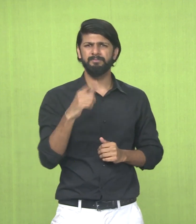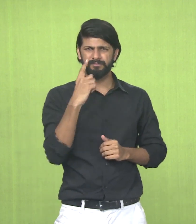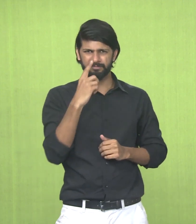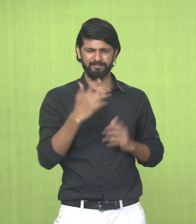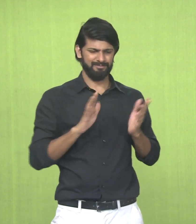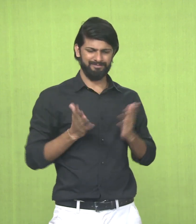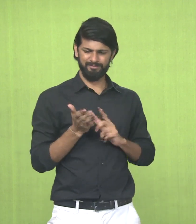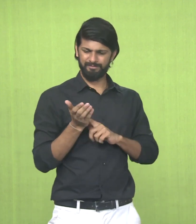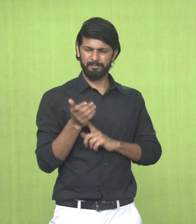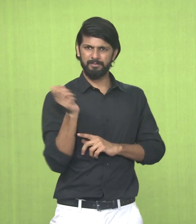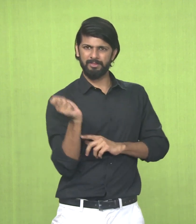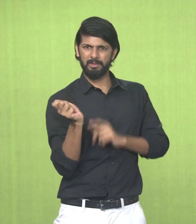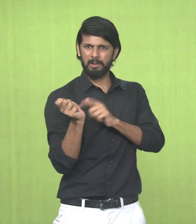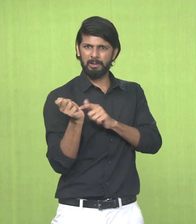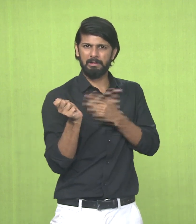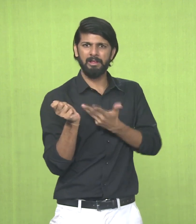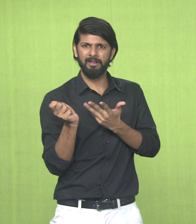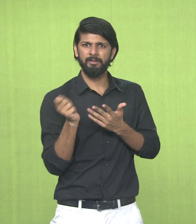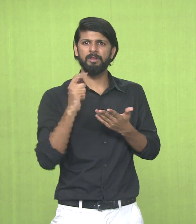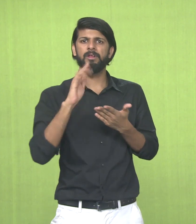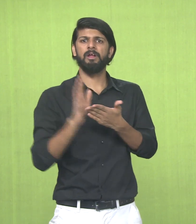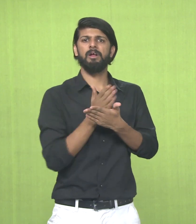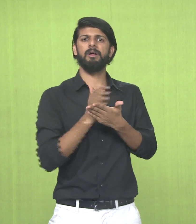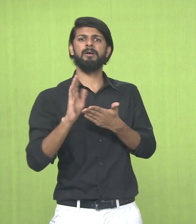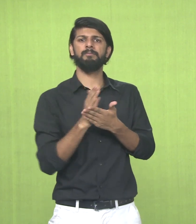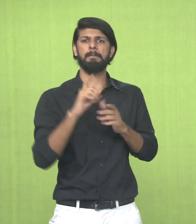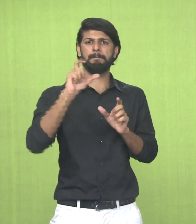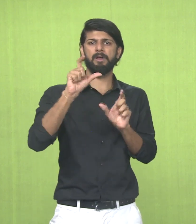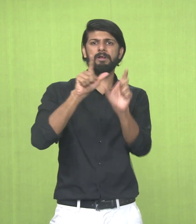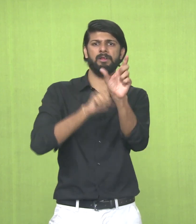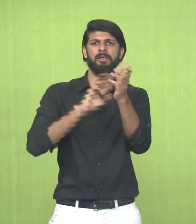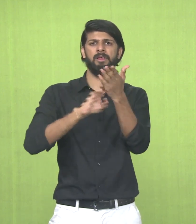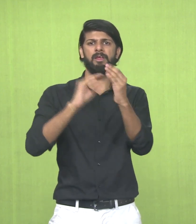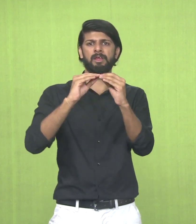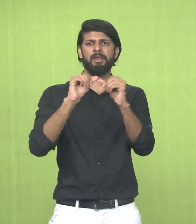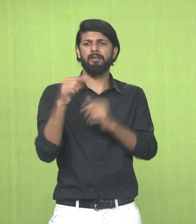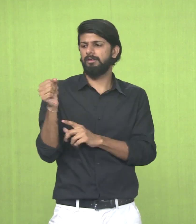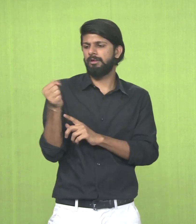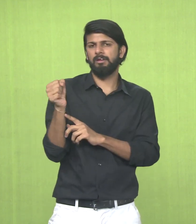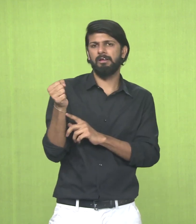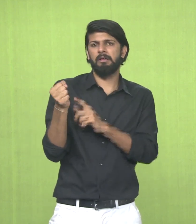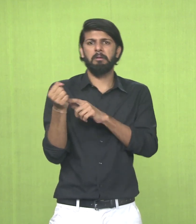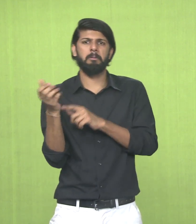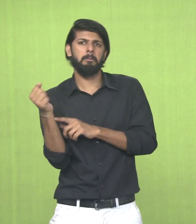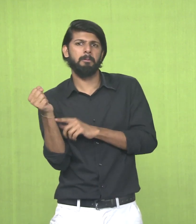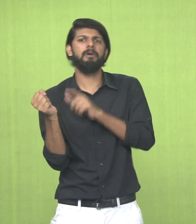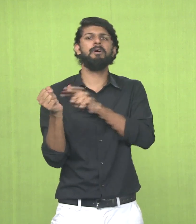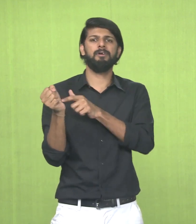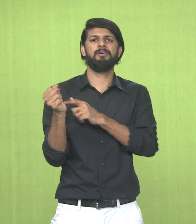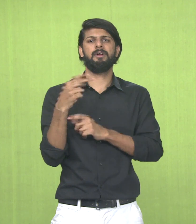The Apsara is holding a musical instrument which is called cymbal